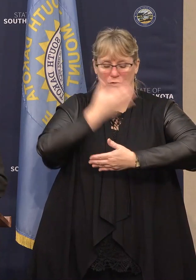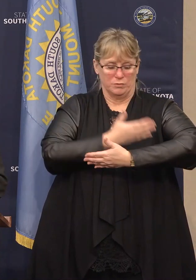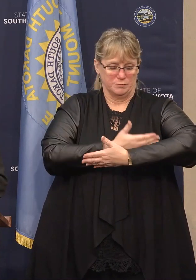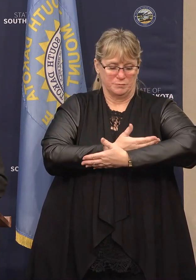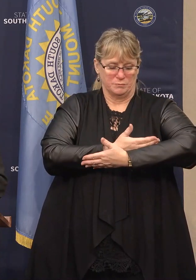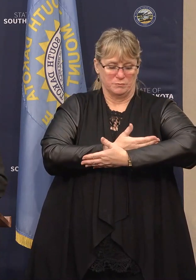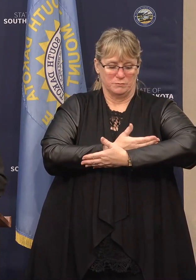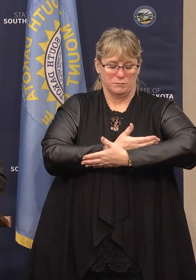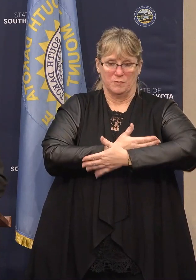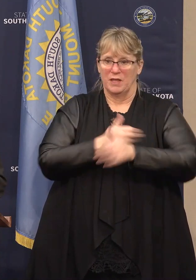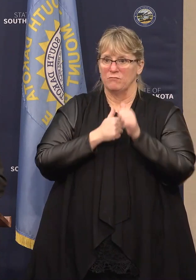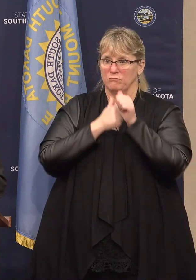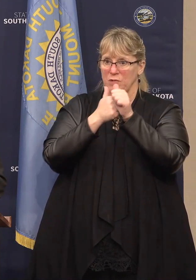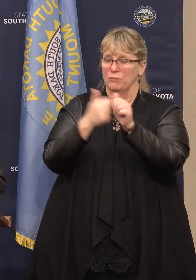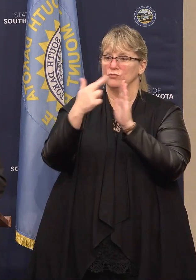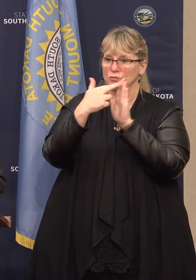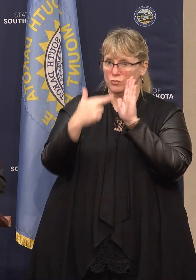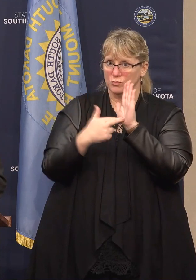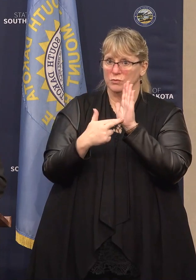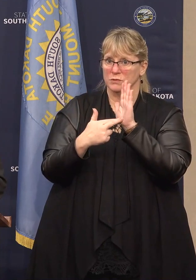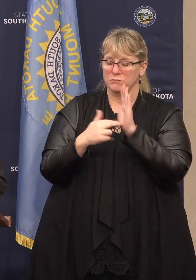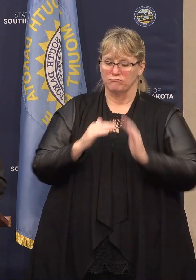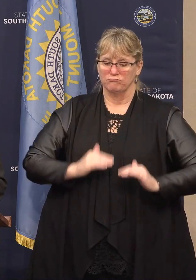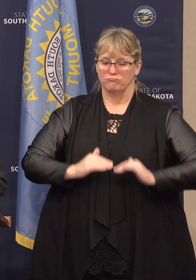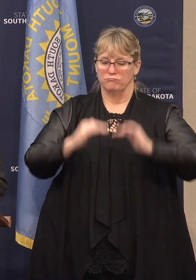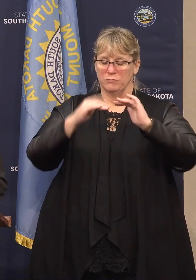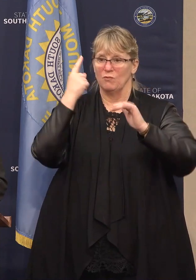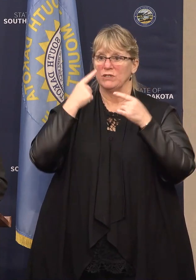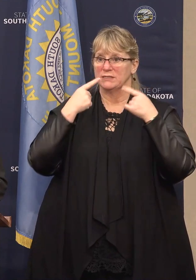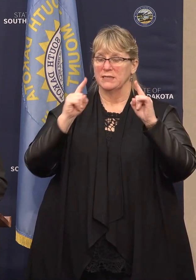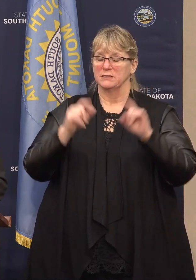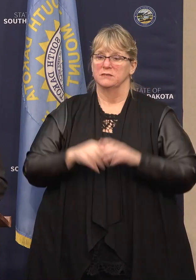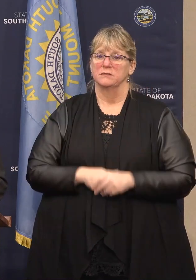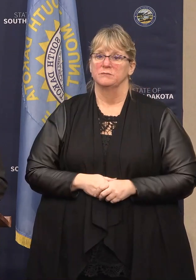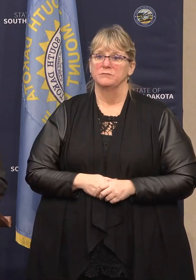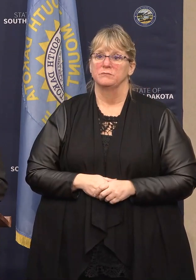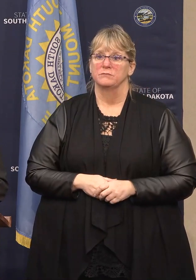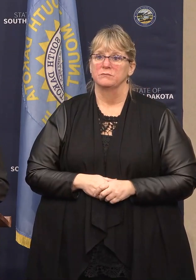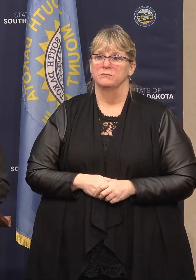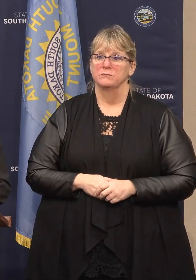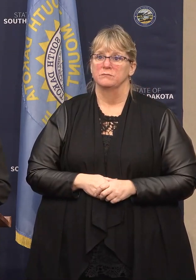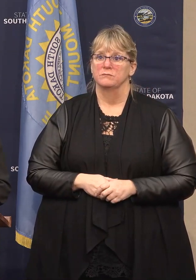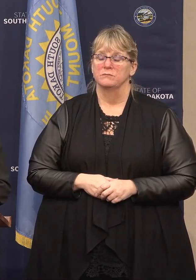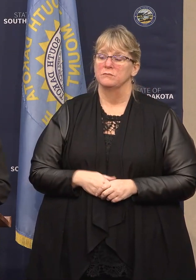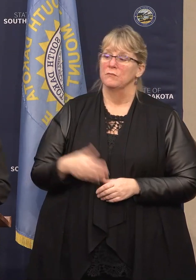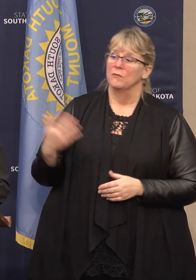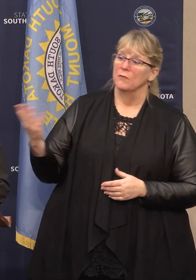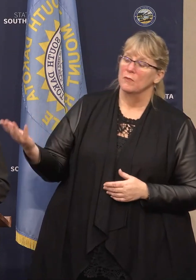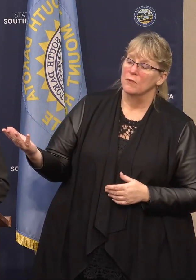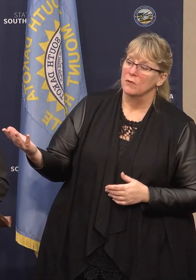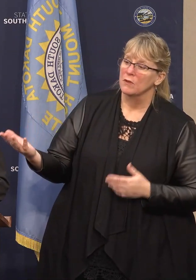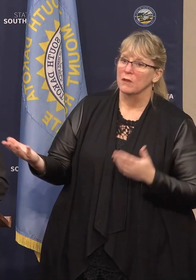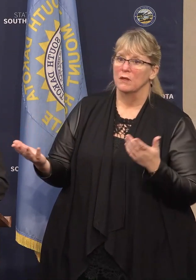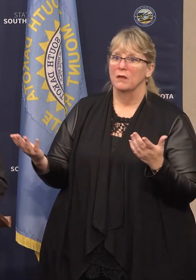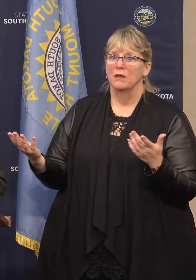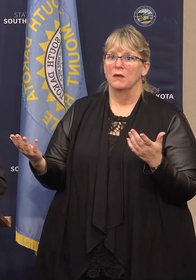level playing field that gives them opportunities for success. One more on Yes. the phone. Governor, Okay, one more